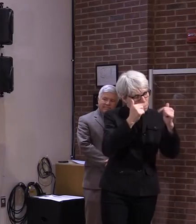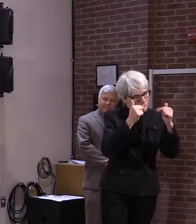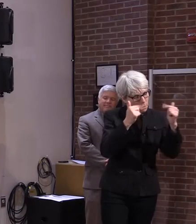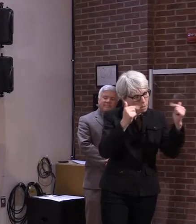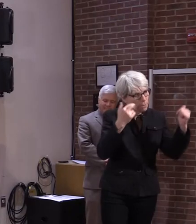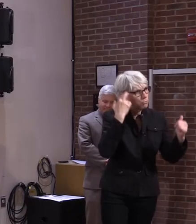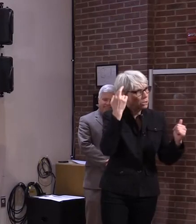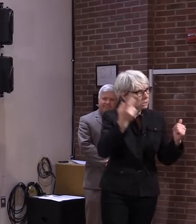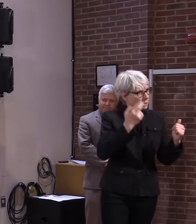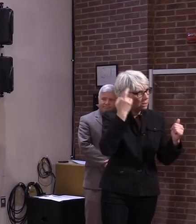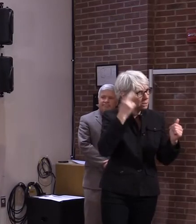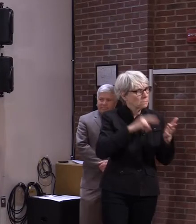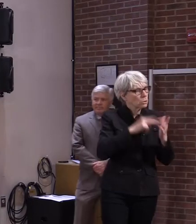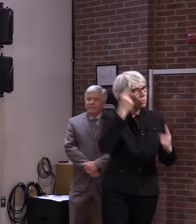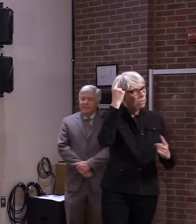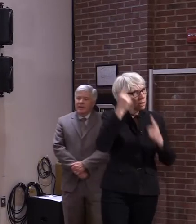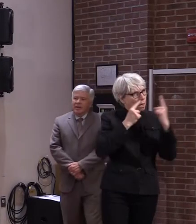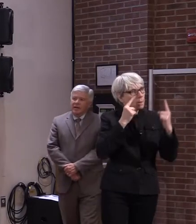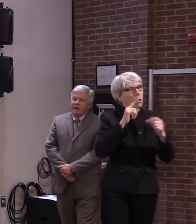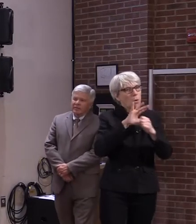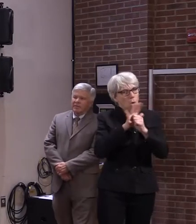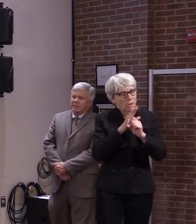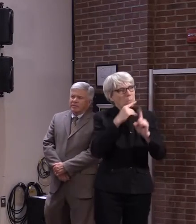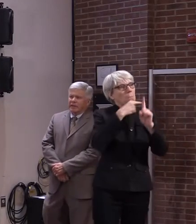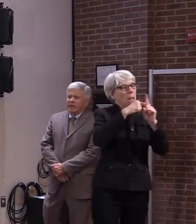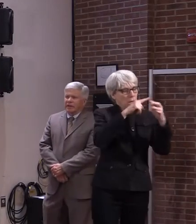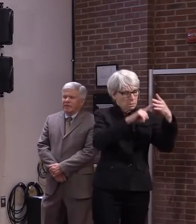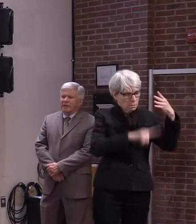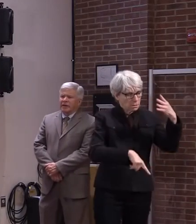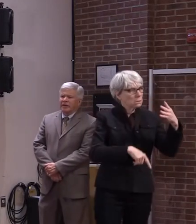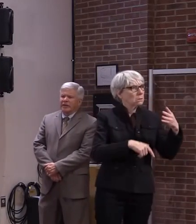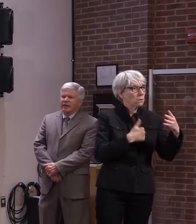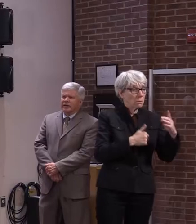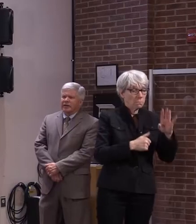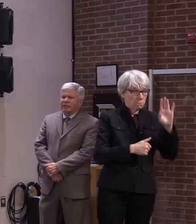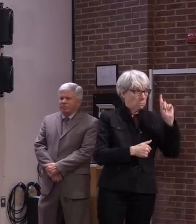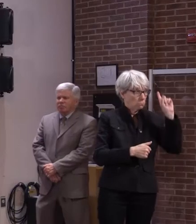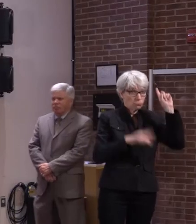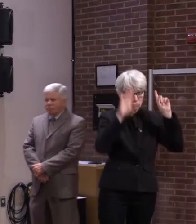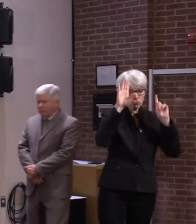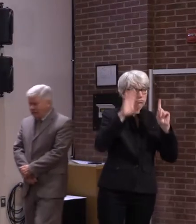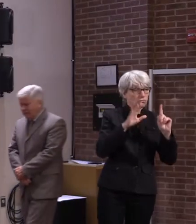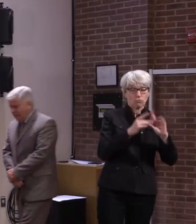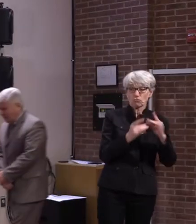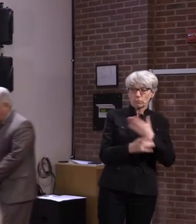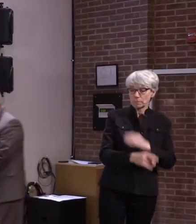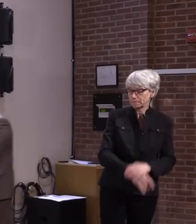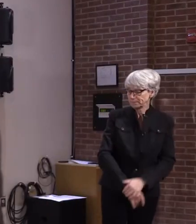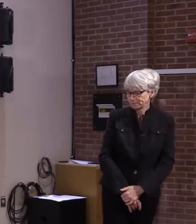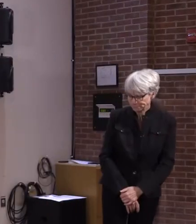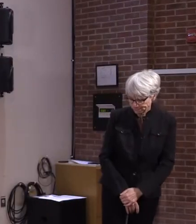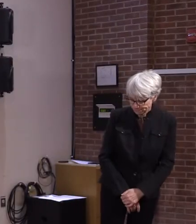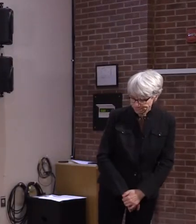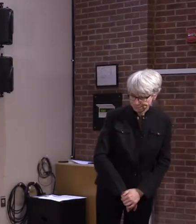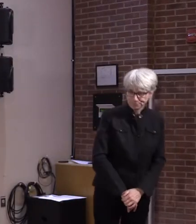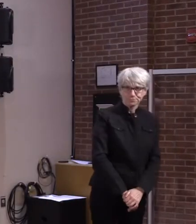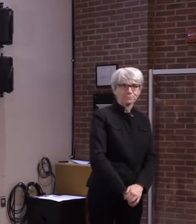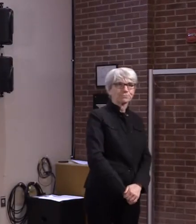factors in that regard. I don't know if Secretary Smith or Dr. Levine, Secretary Smith, want to add to